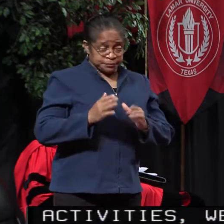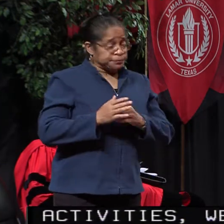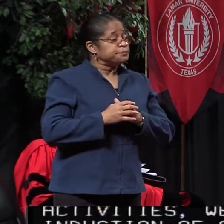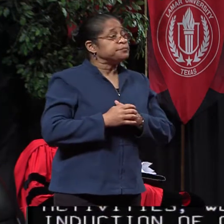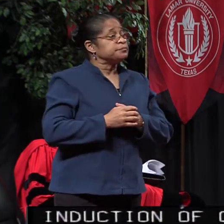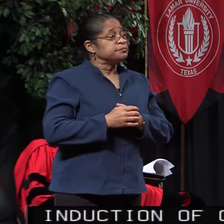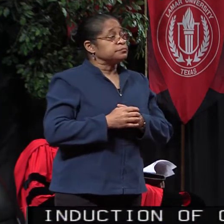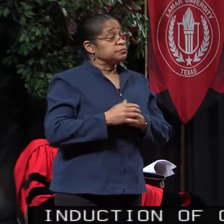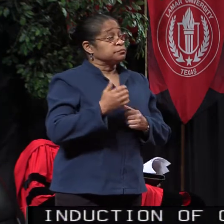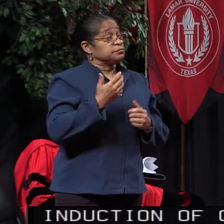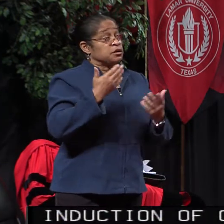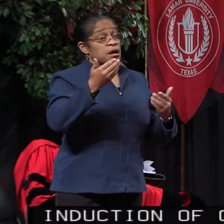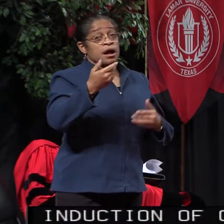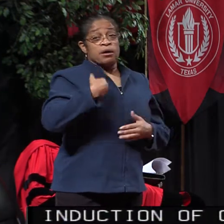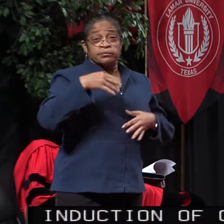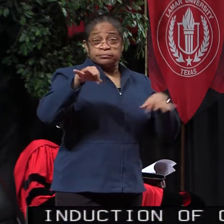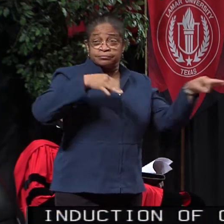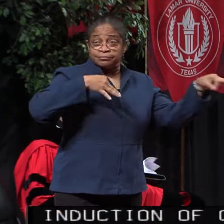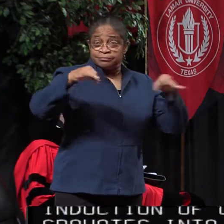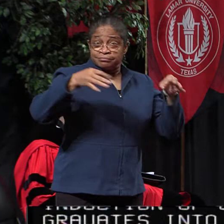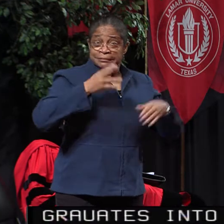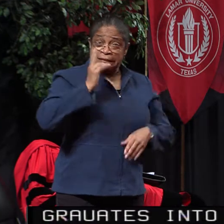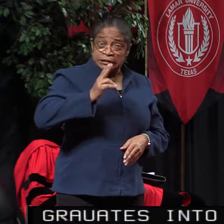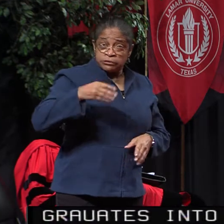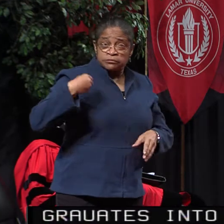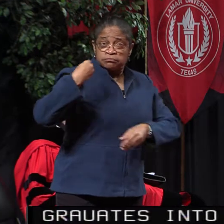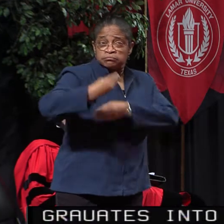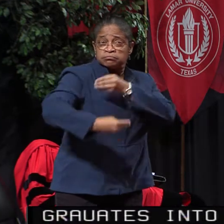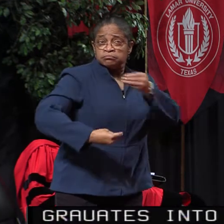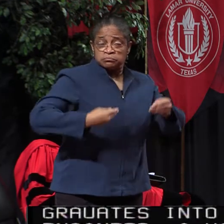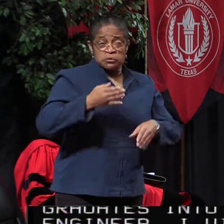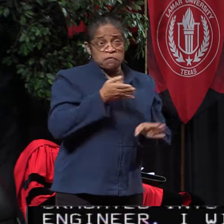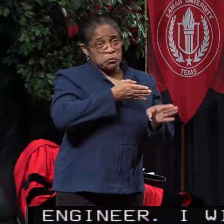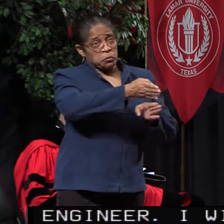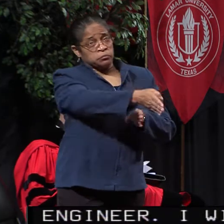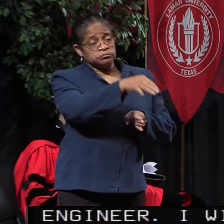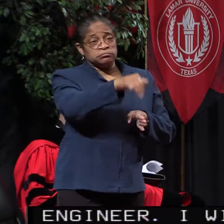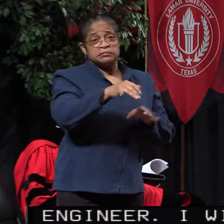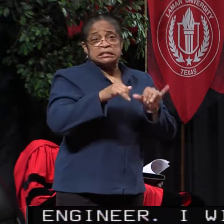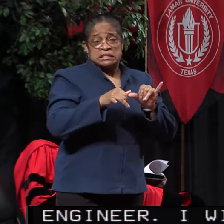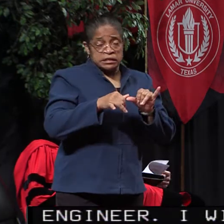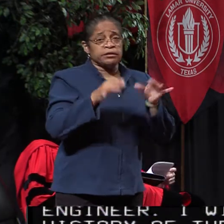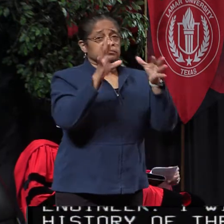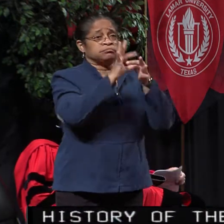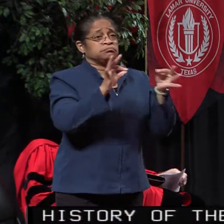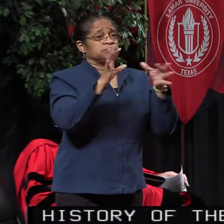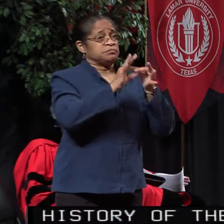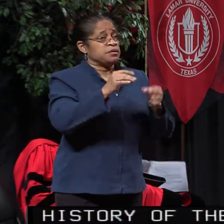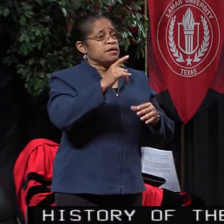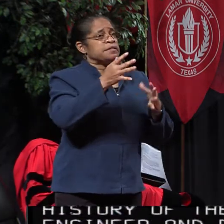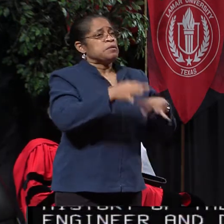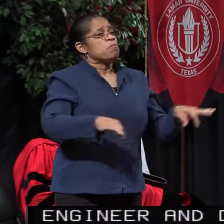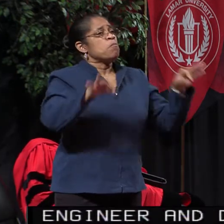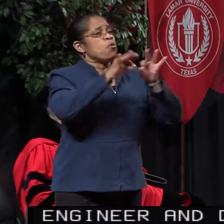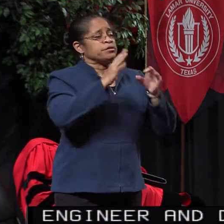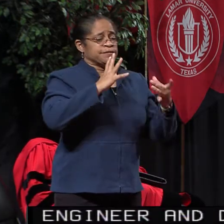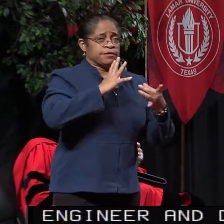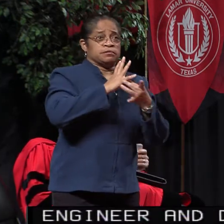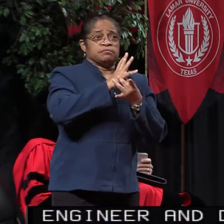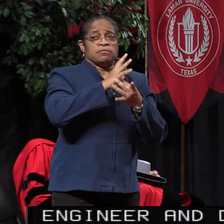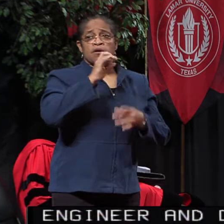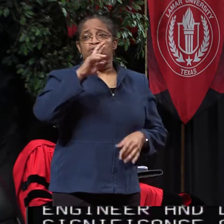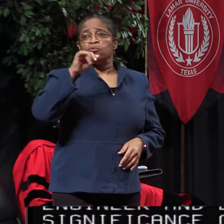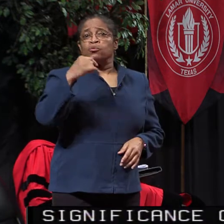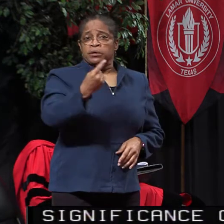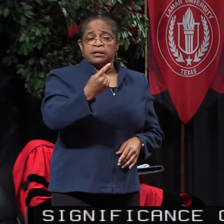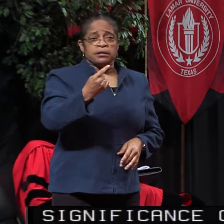will provide a brief history of the Order of Engineer and describe the significance of the engineer's ring in the context of the responsibilities attached